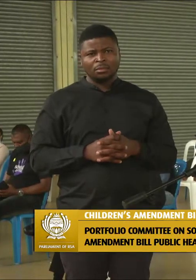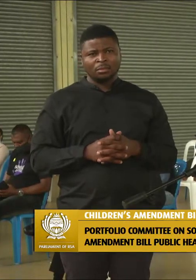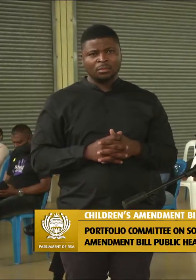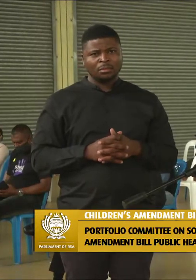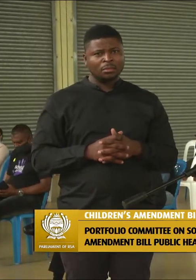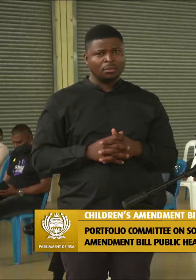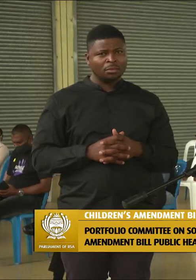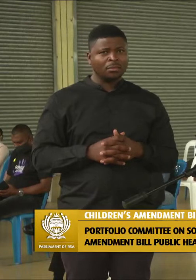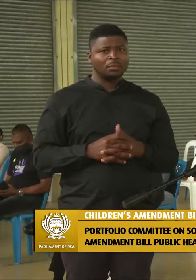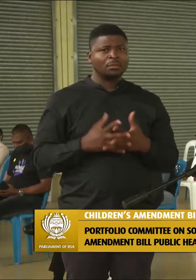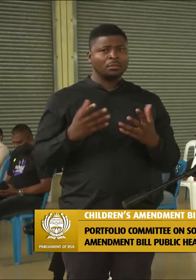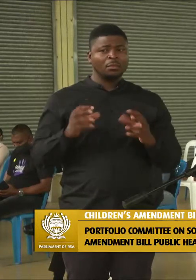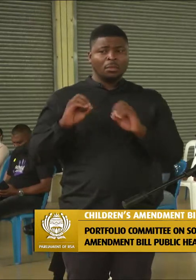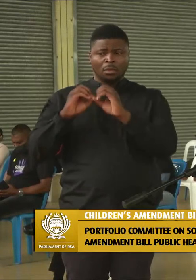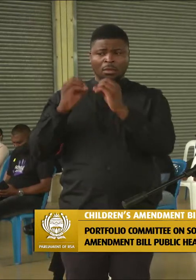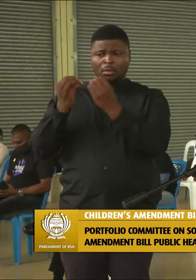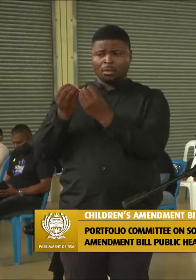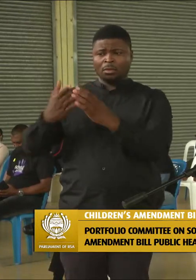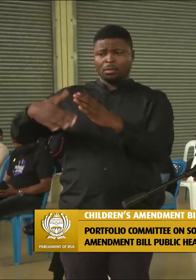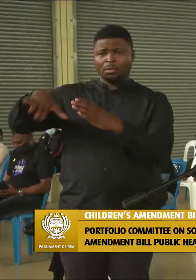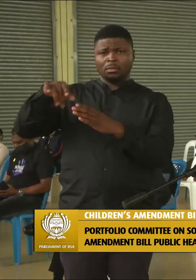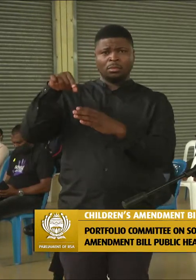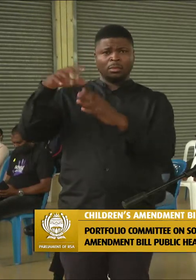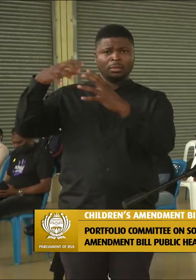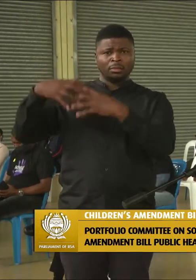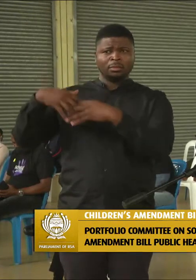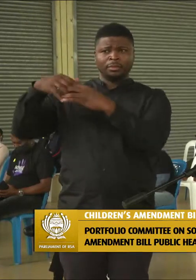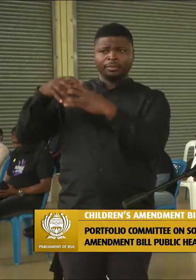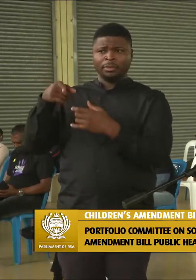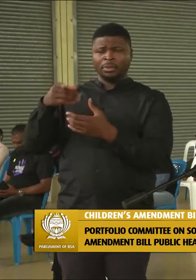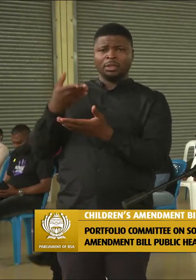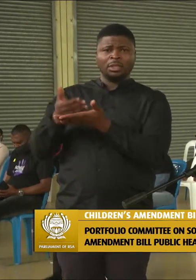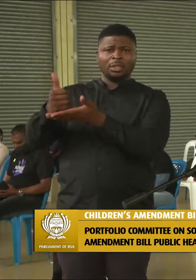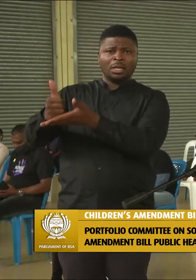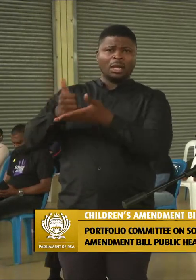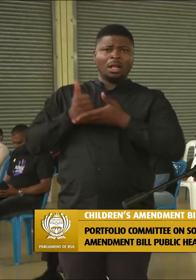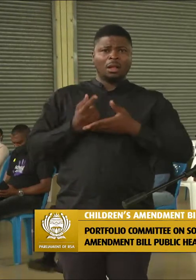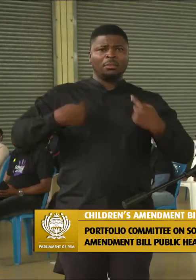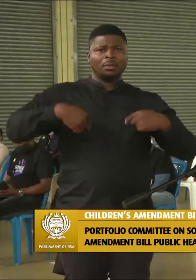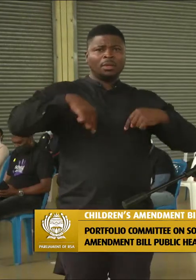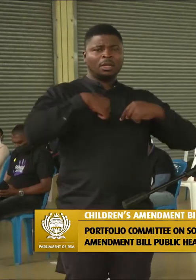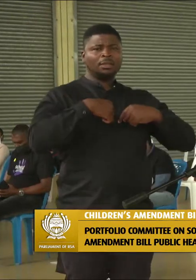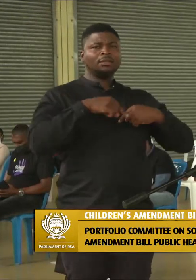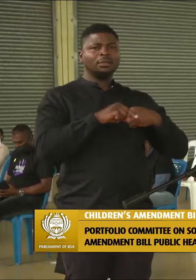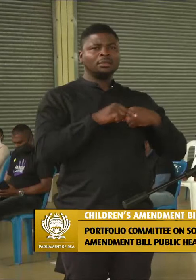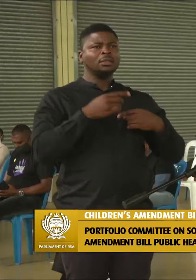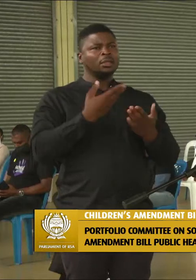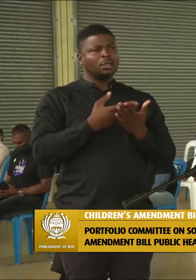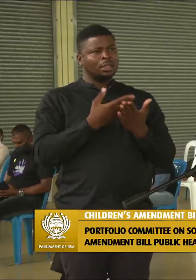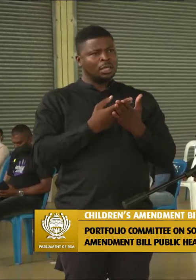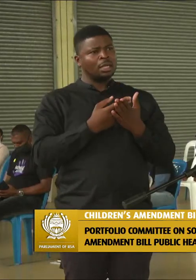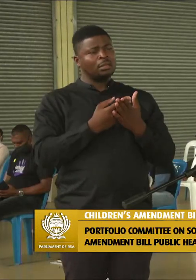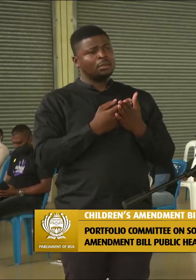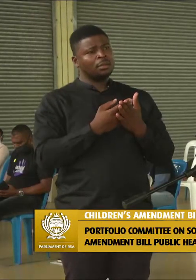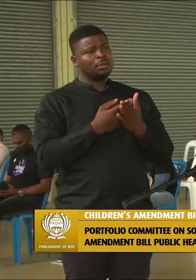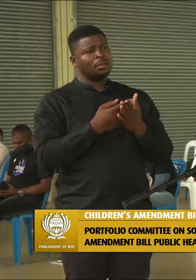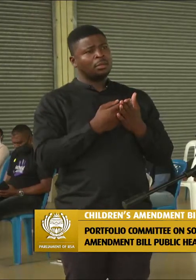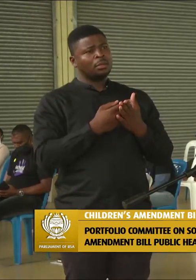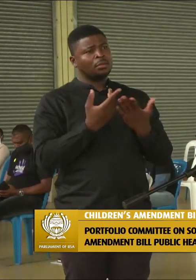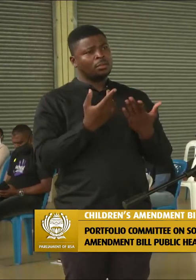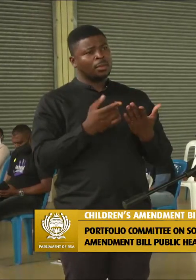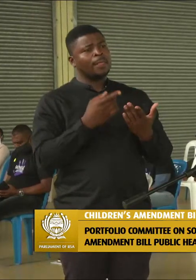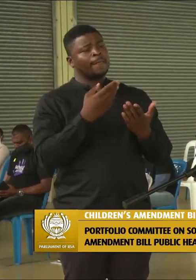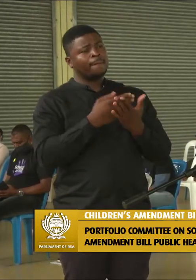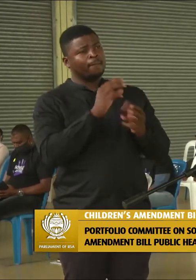That organization will help us as teachers so that we can explain to the organization the